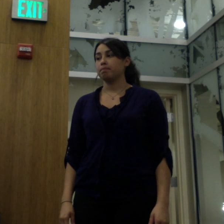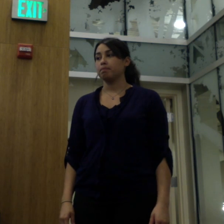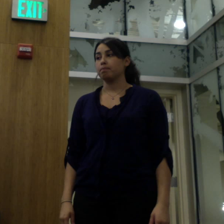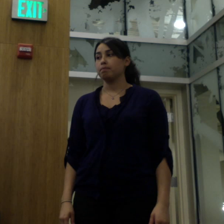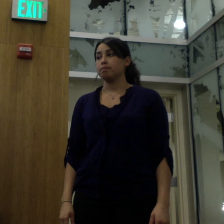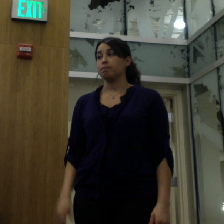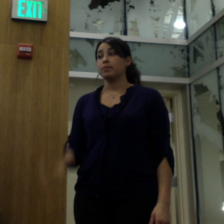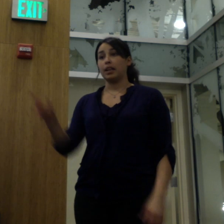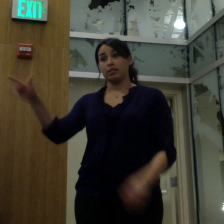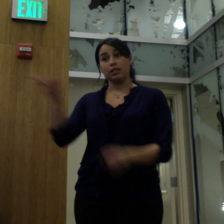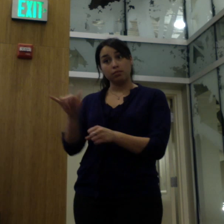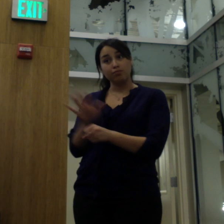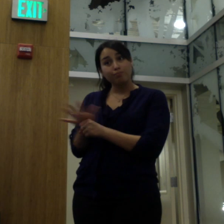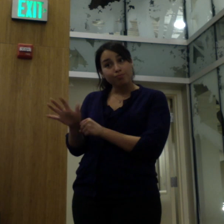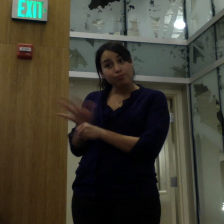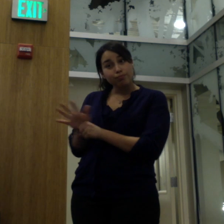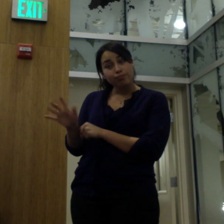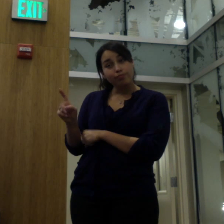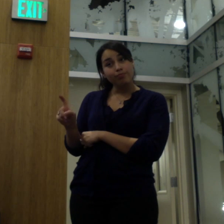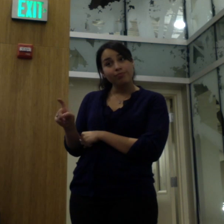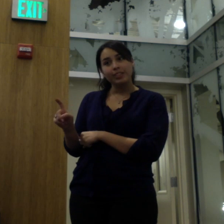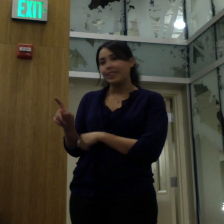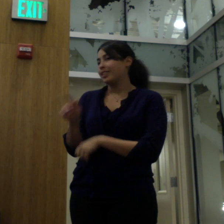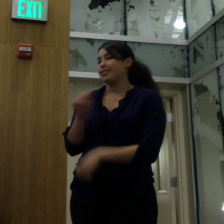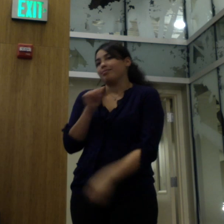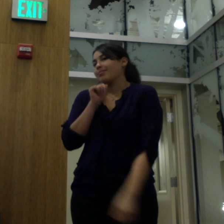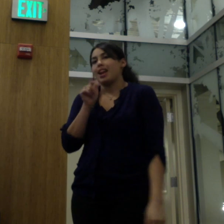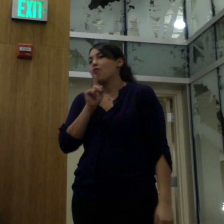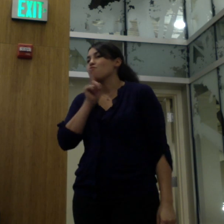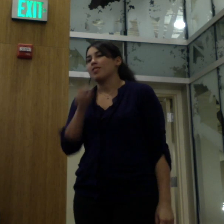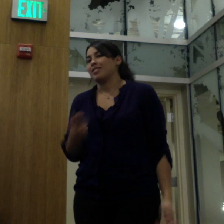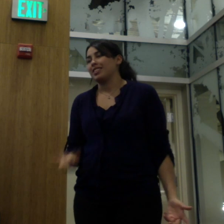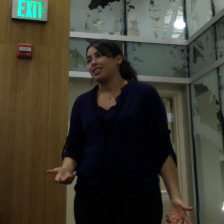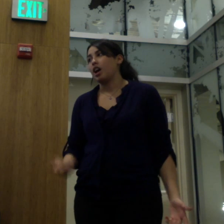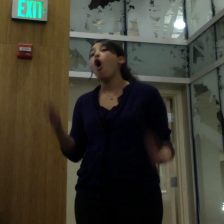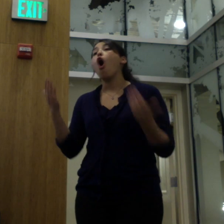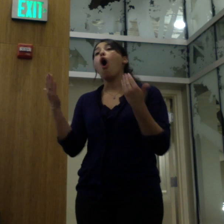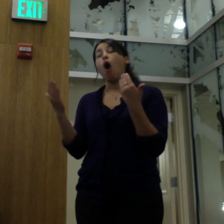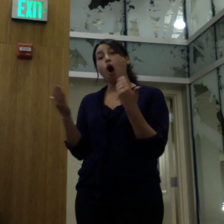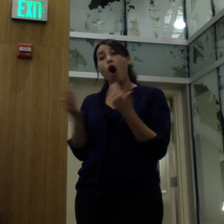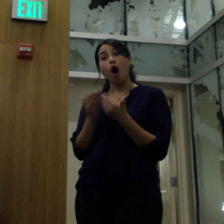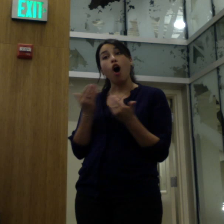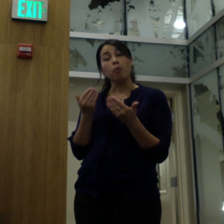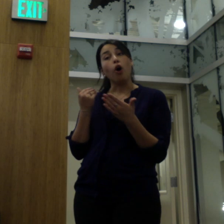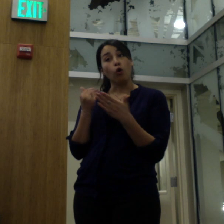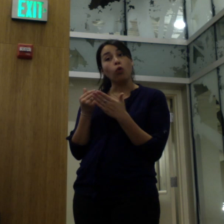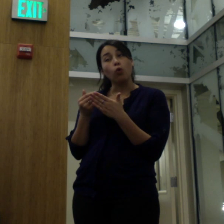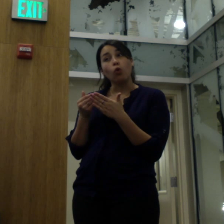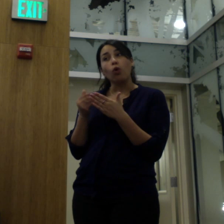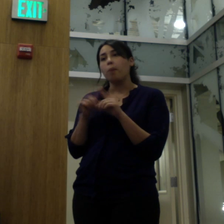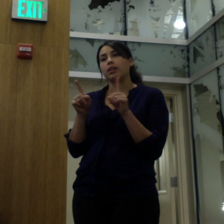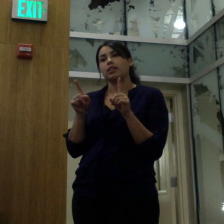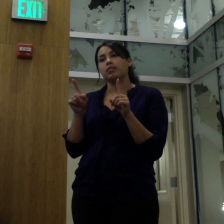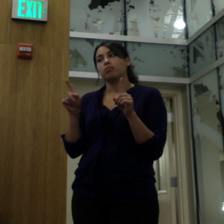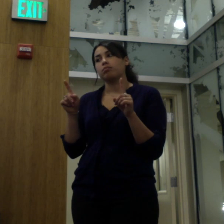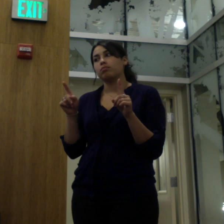Is this sufficient then? Not quite. Almost there. Almost there. But not